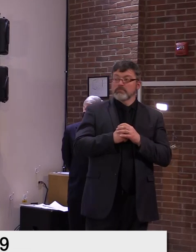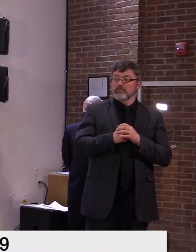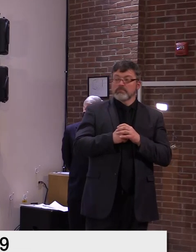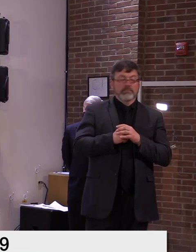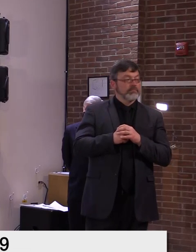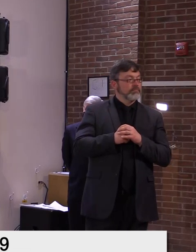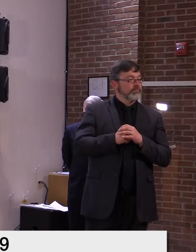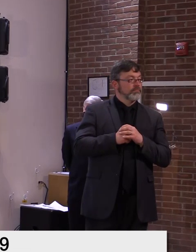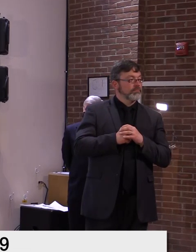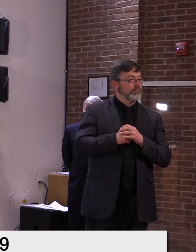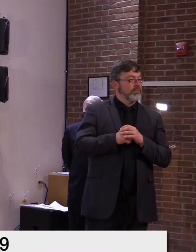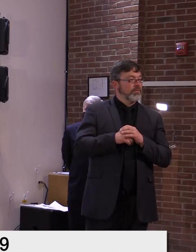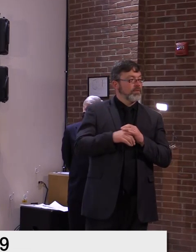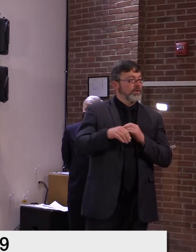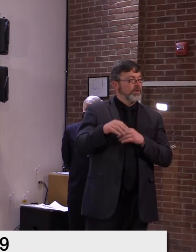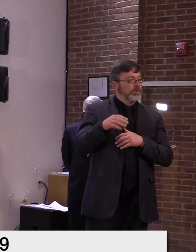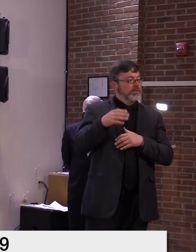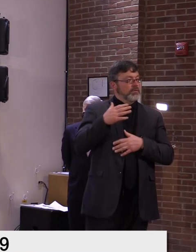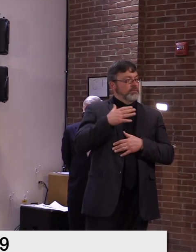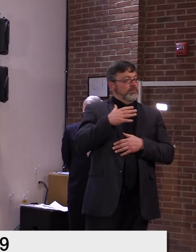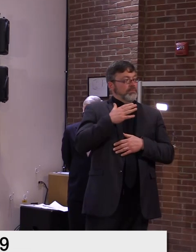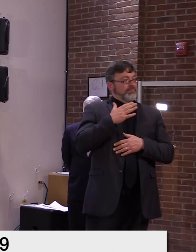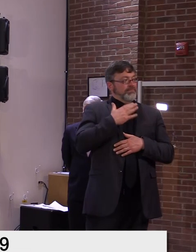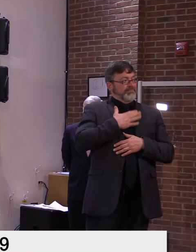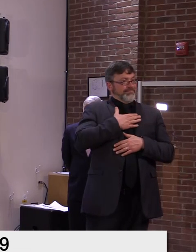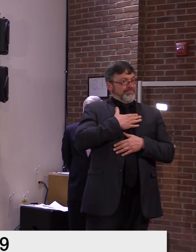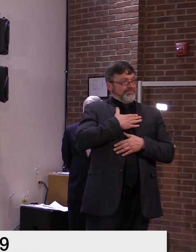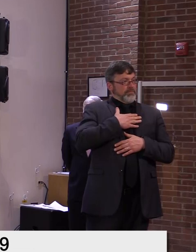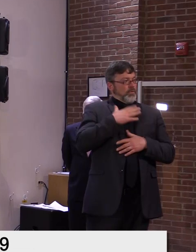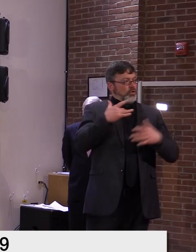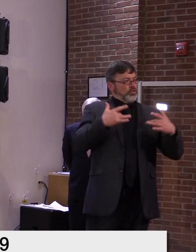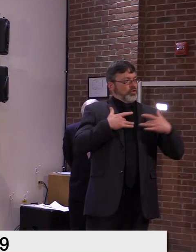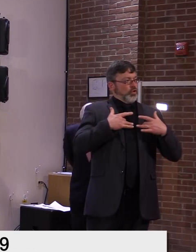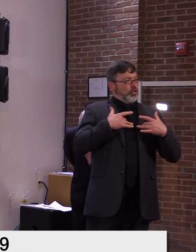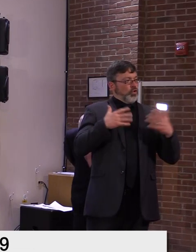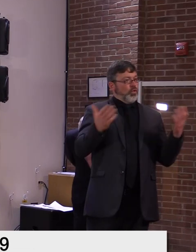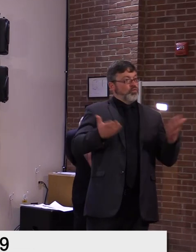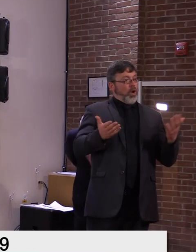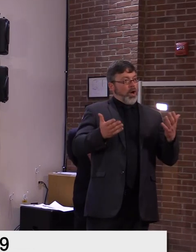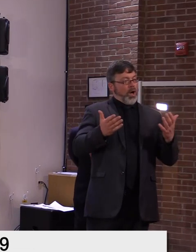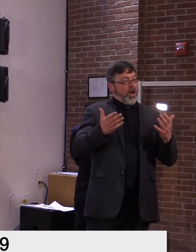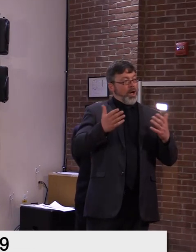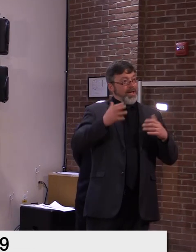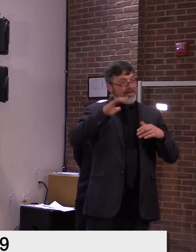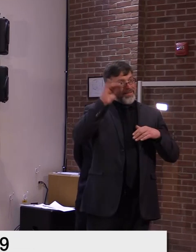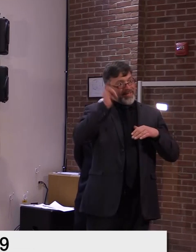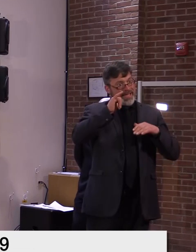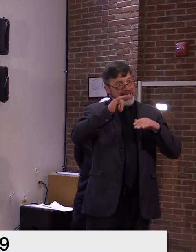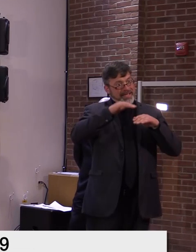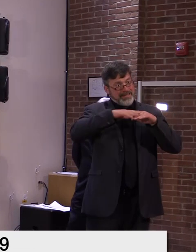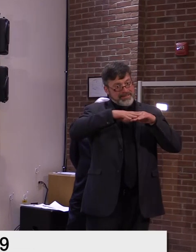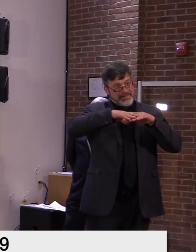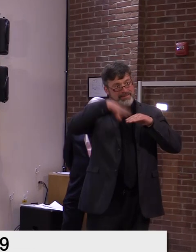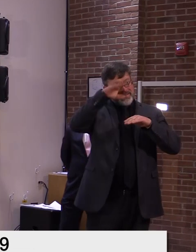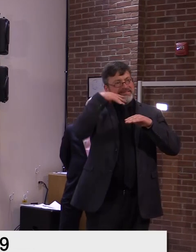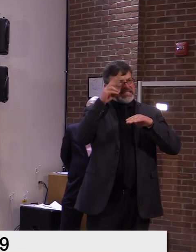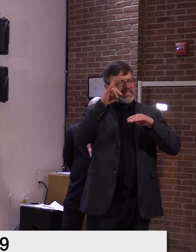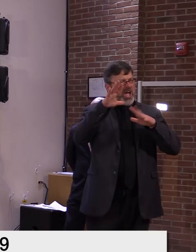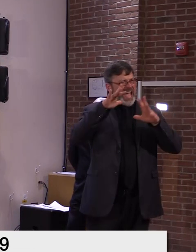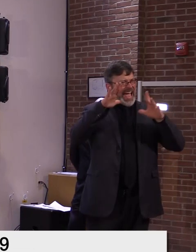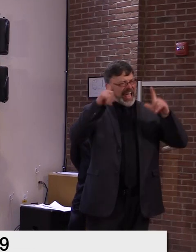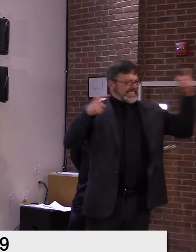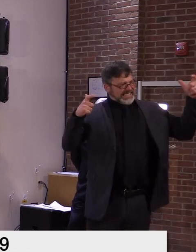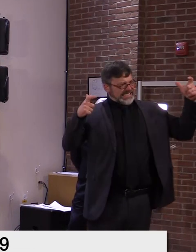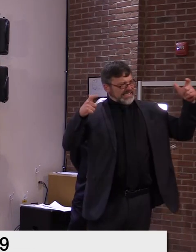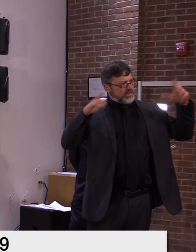largest group, and there's going to be a lot of competition for those slots kind of in the first hours that they open. And kind of acknowledging that